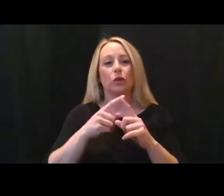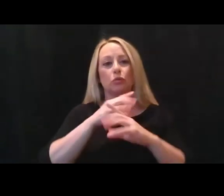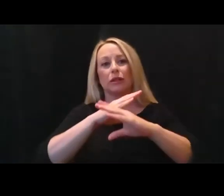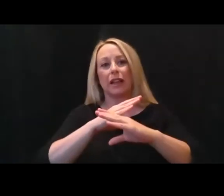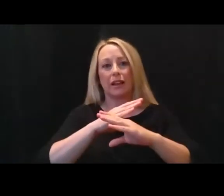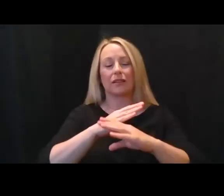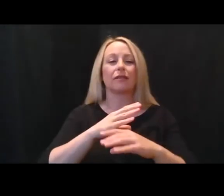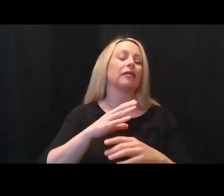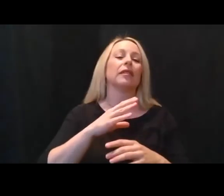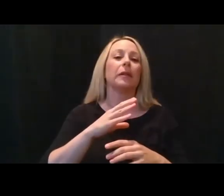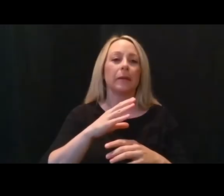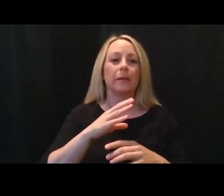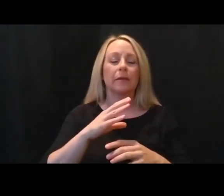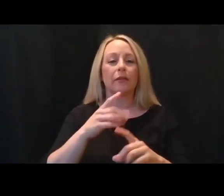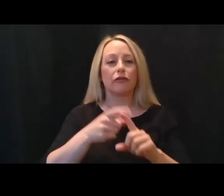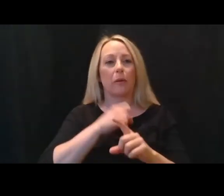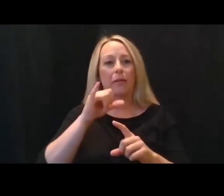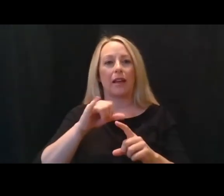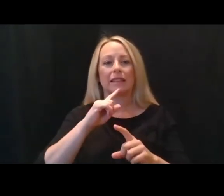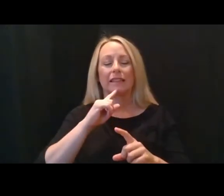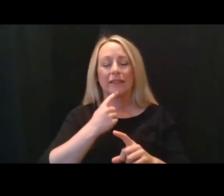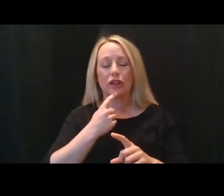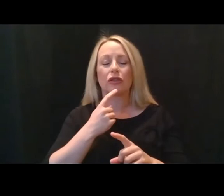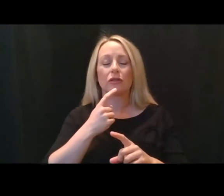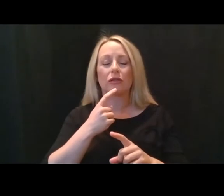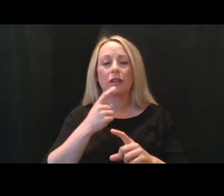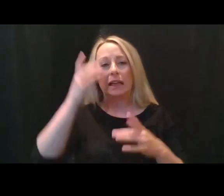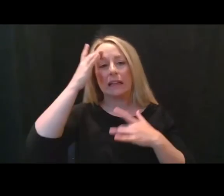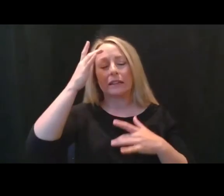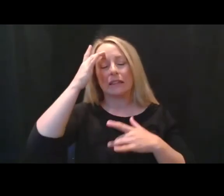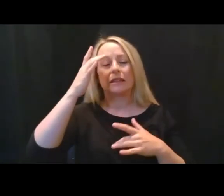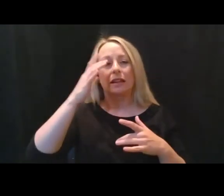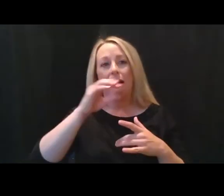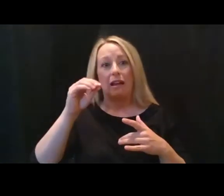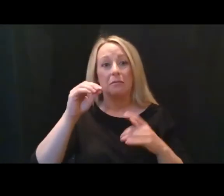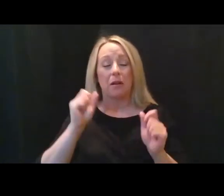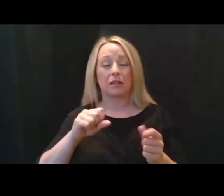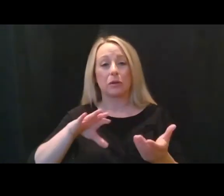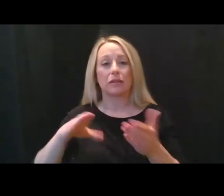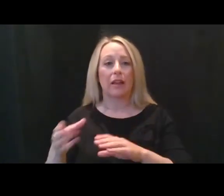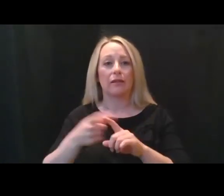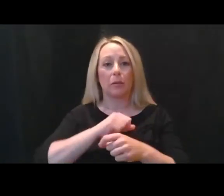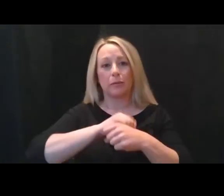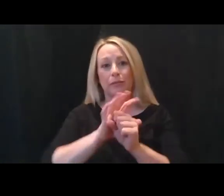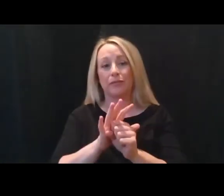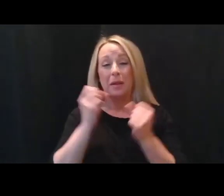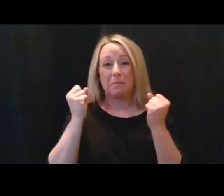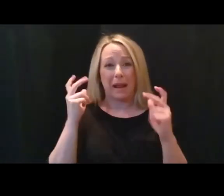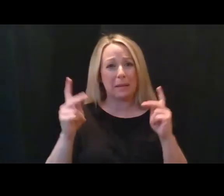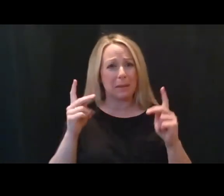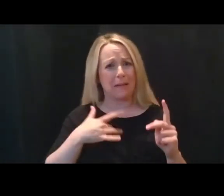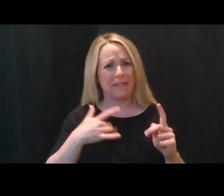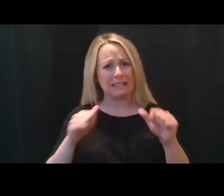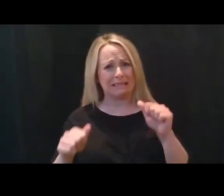and death that can be caused by the coronavirus. Many individuals are worried about which vaccine they should